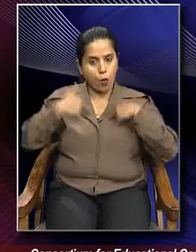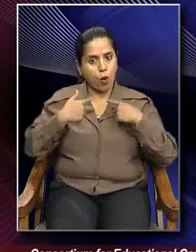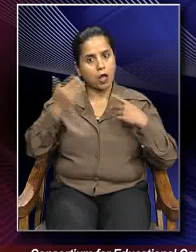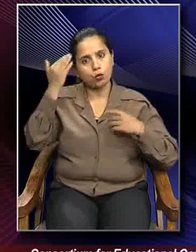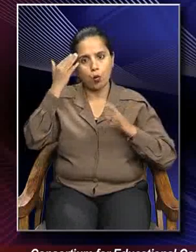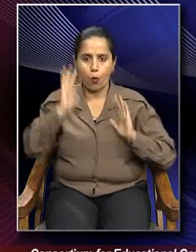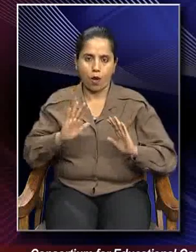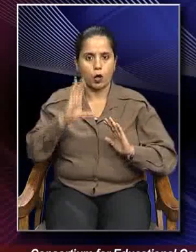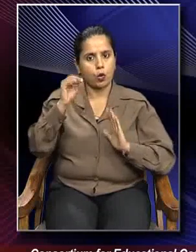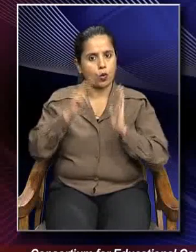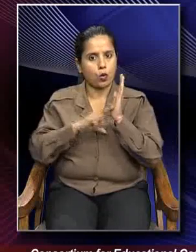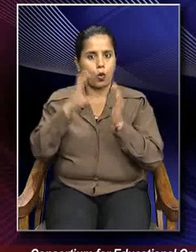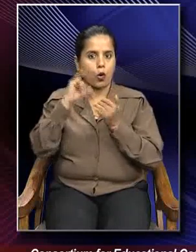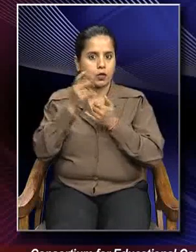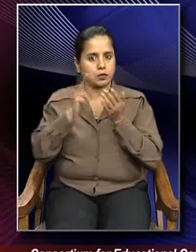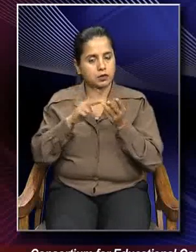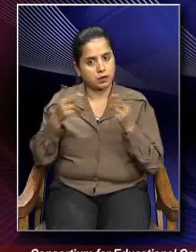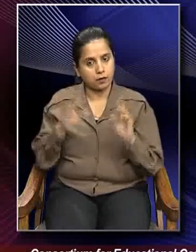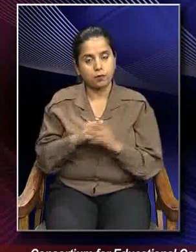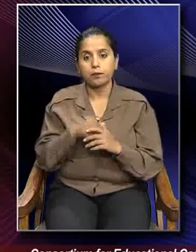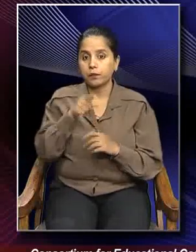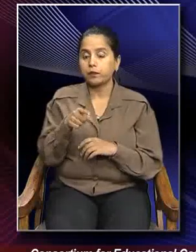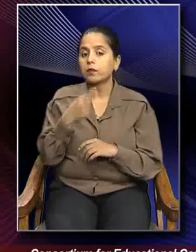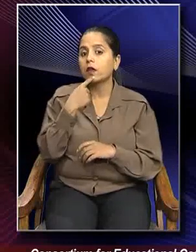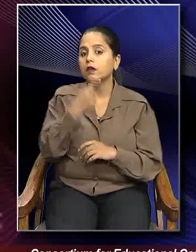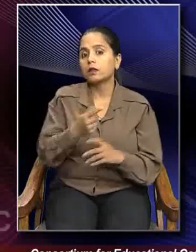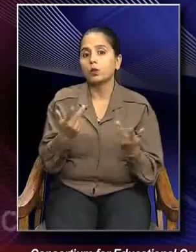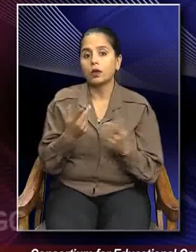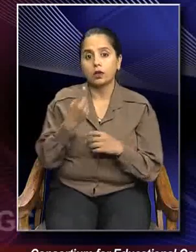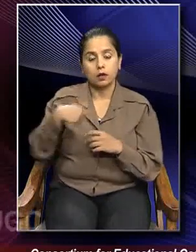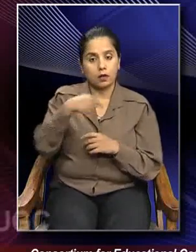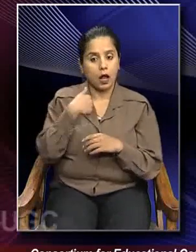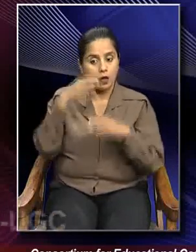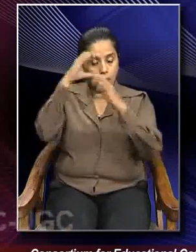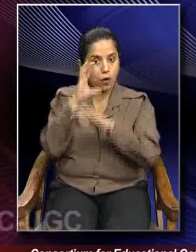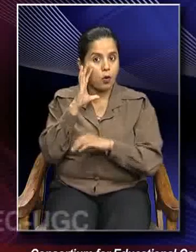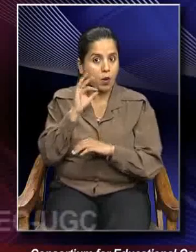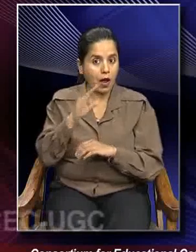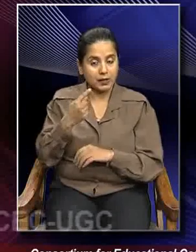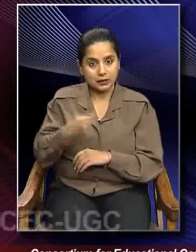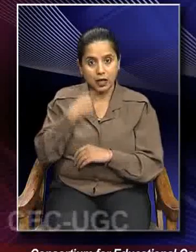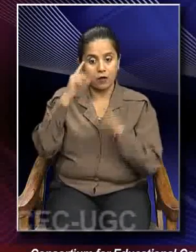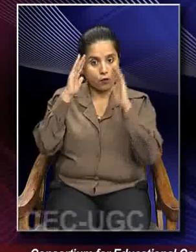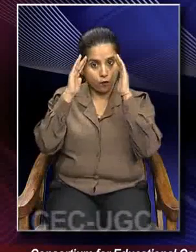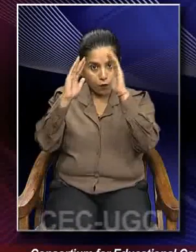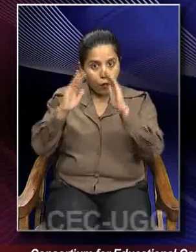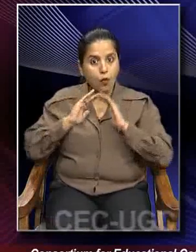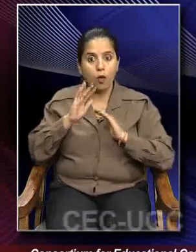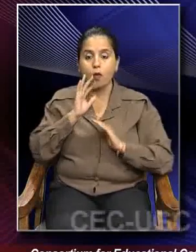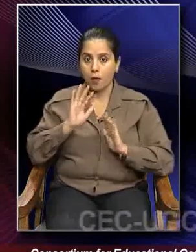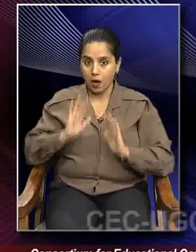self-consciousness. And here he states that when we concentrate on the self, so when we are having